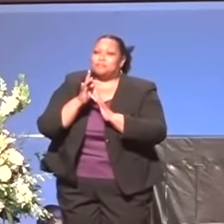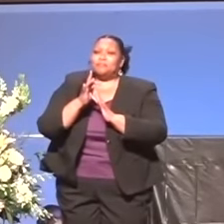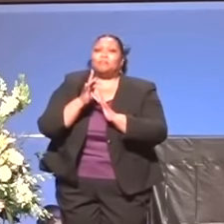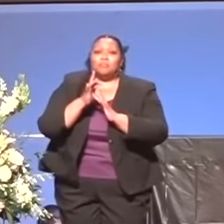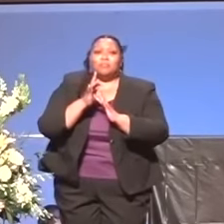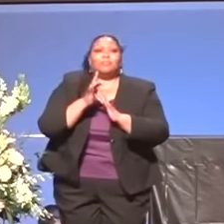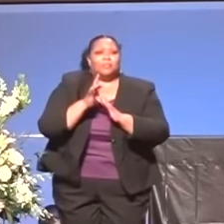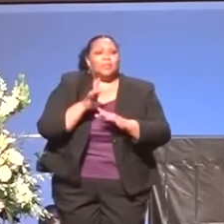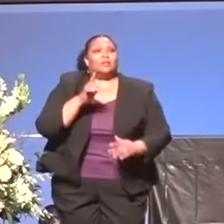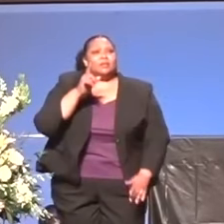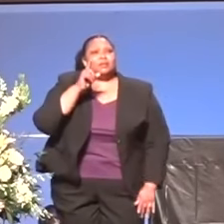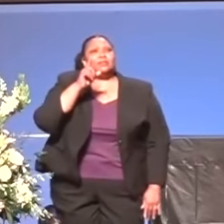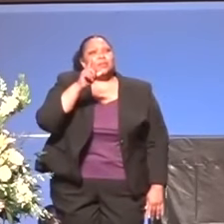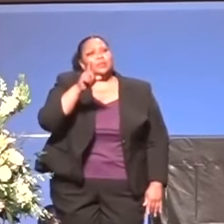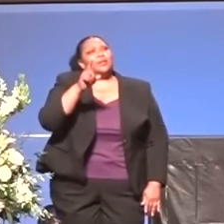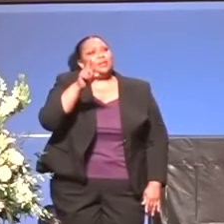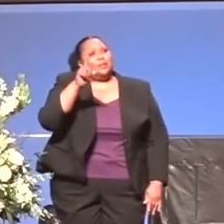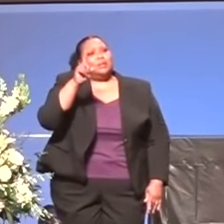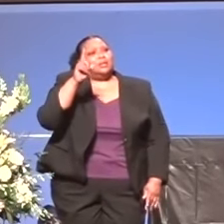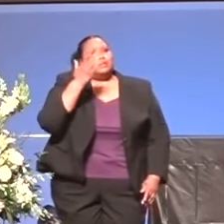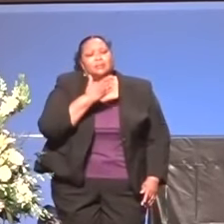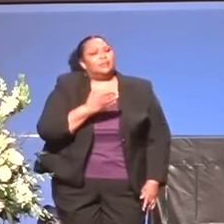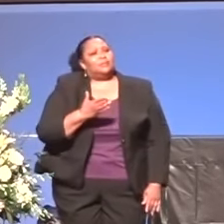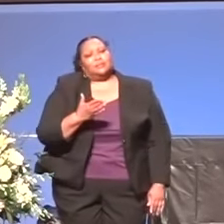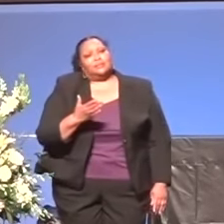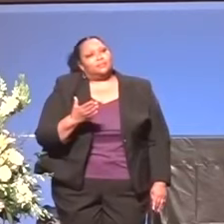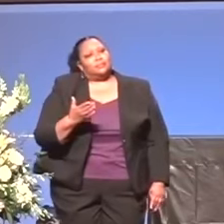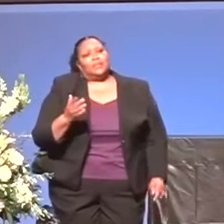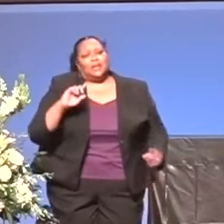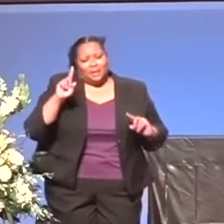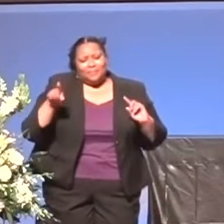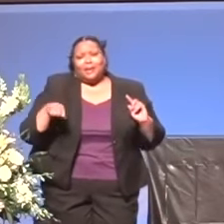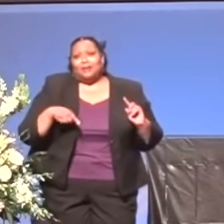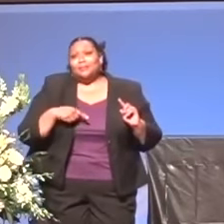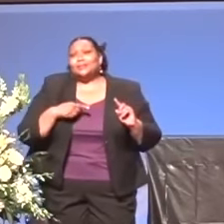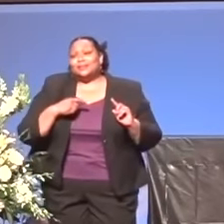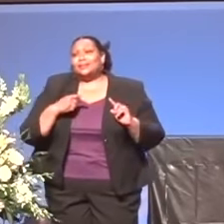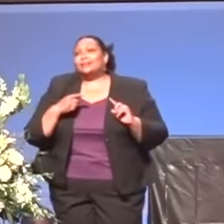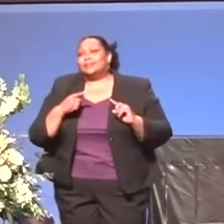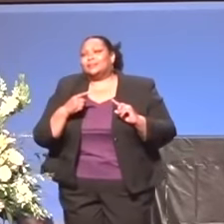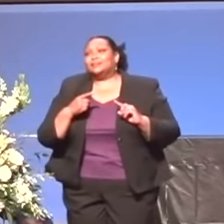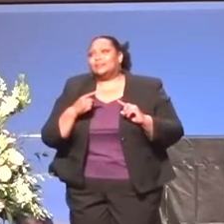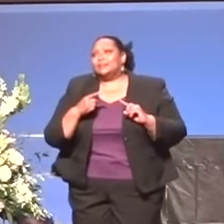Y'all, there's just something about